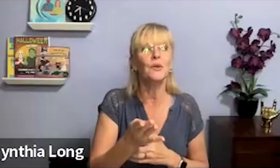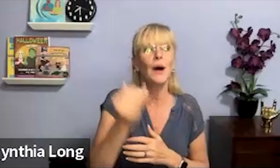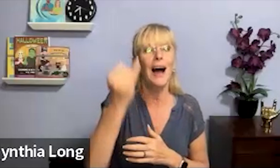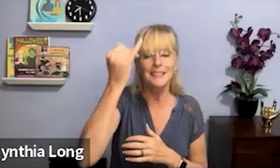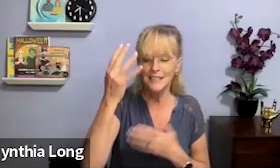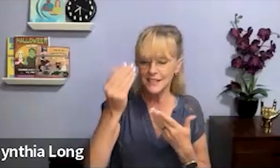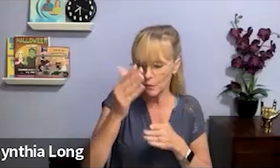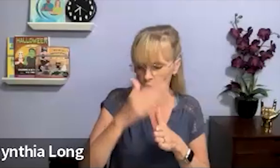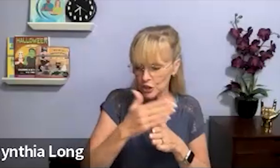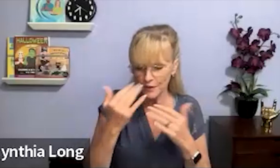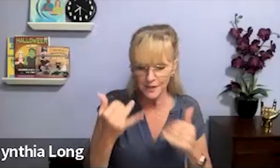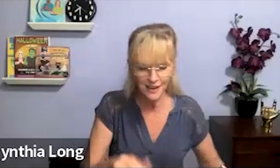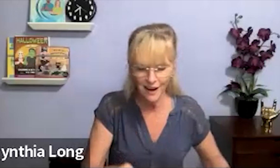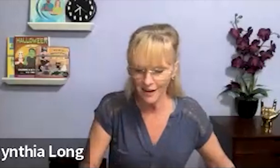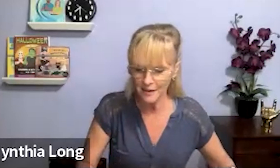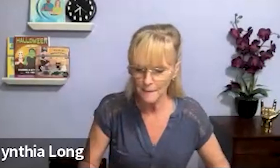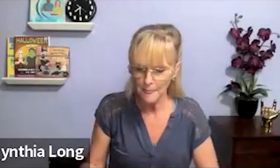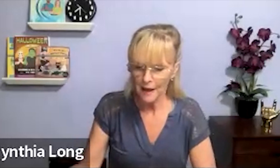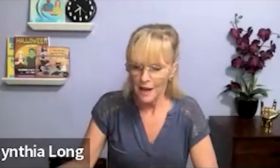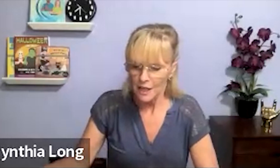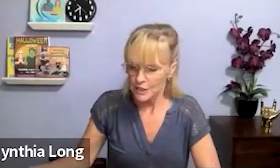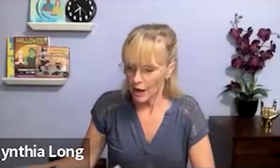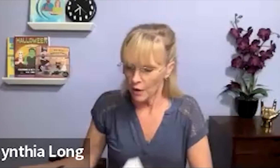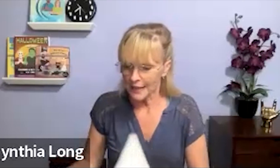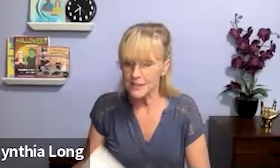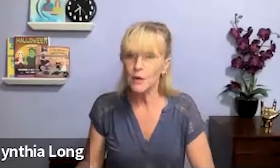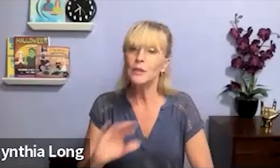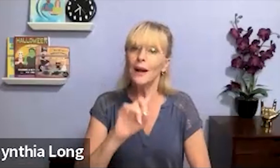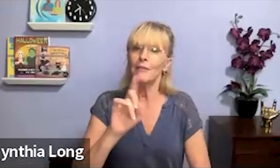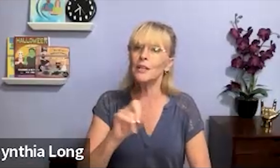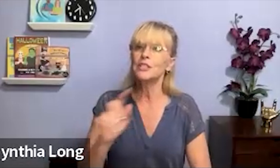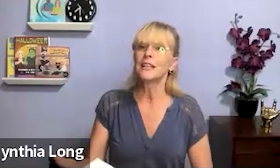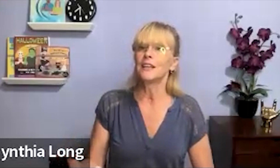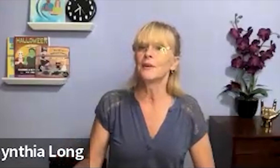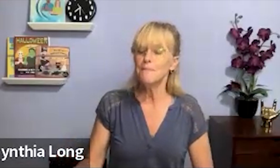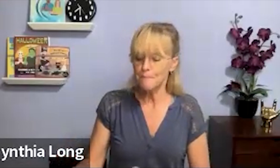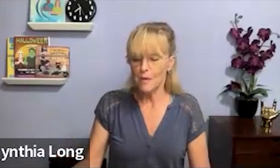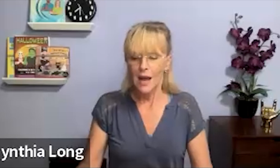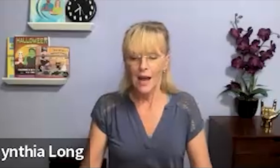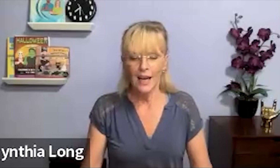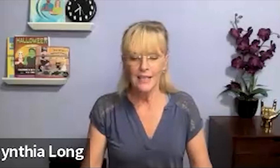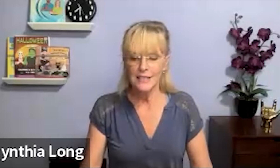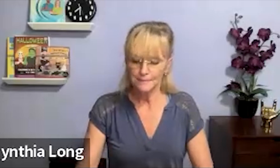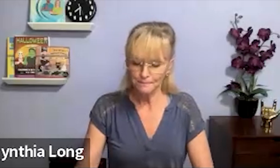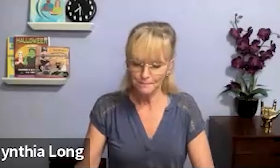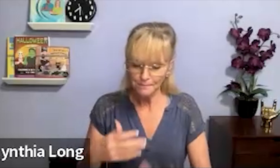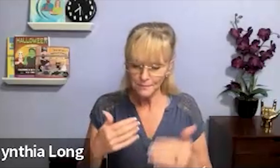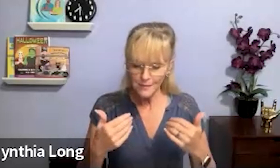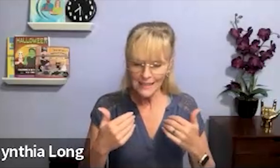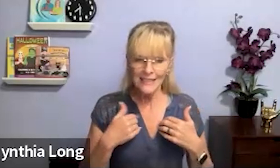few ideas that we're sharing tonight. Okay. So we do have a question here, and this